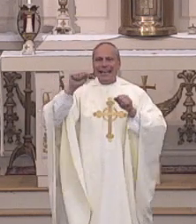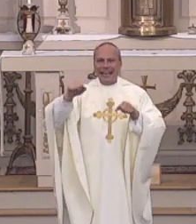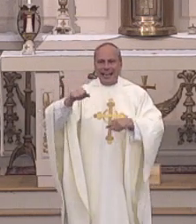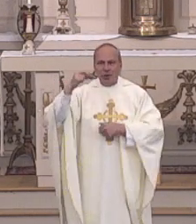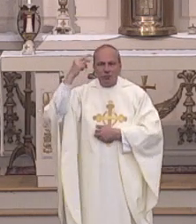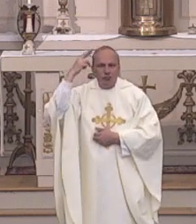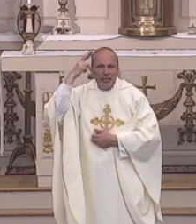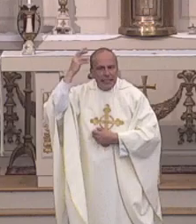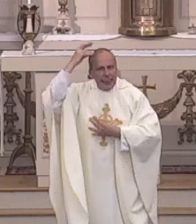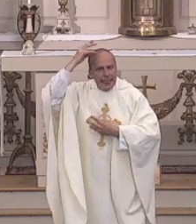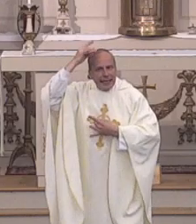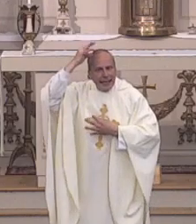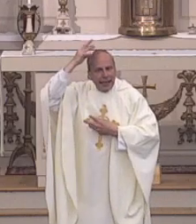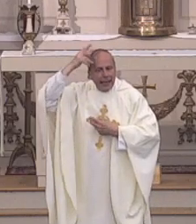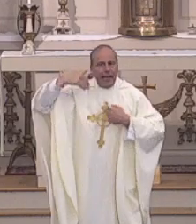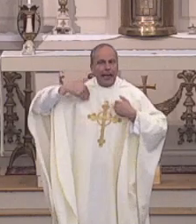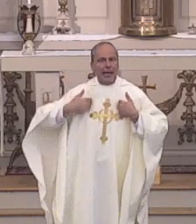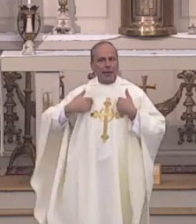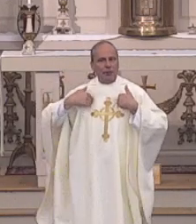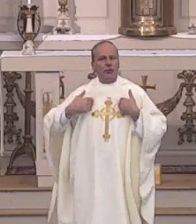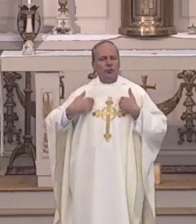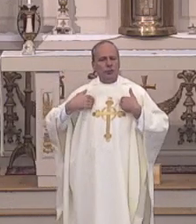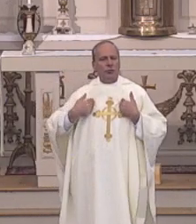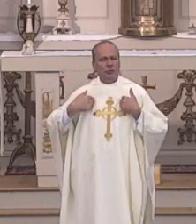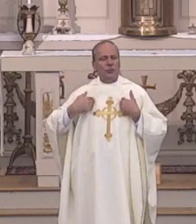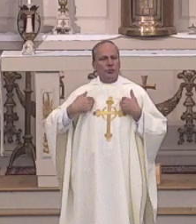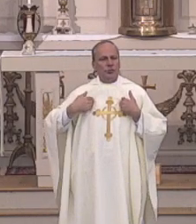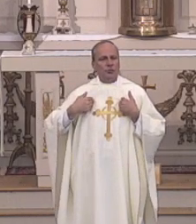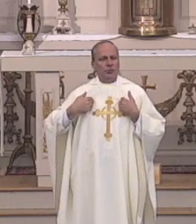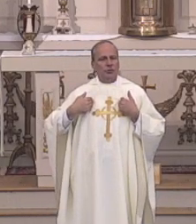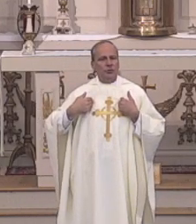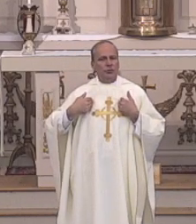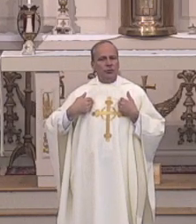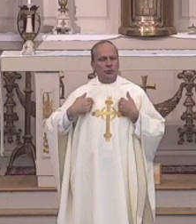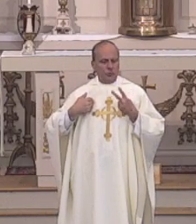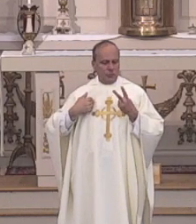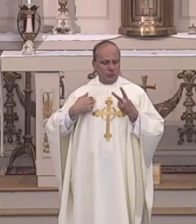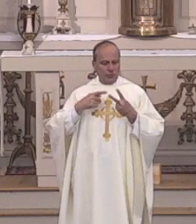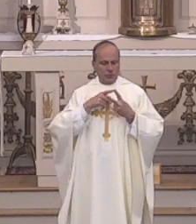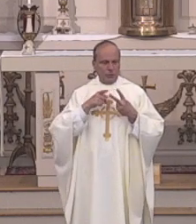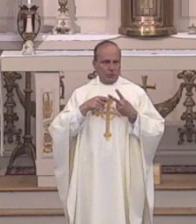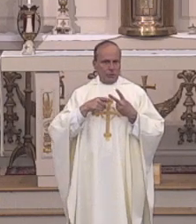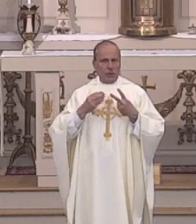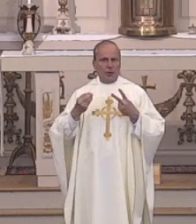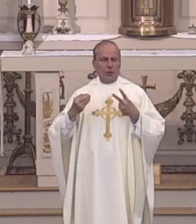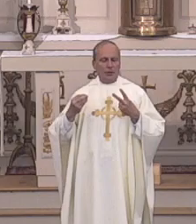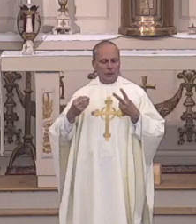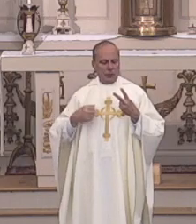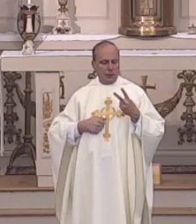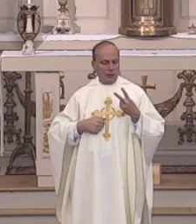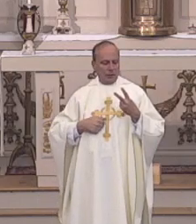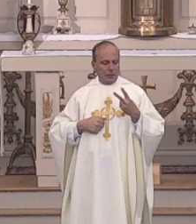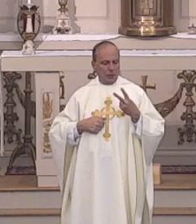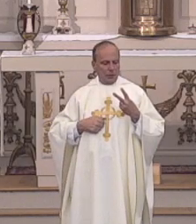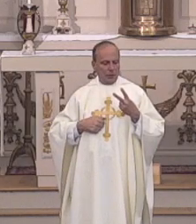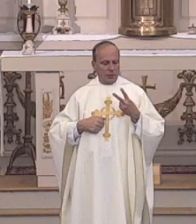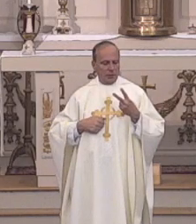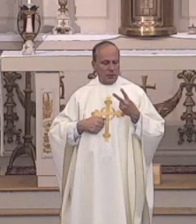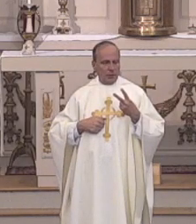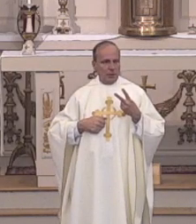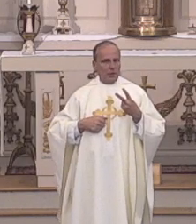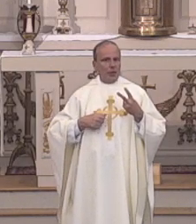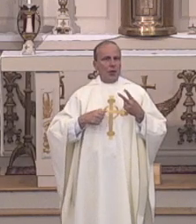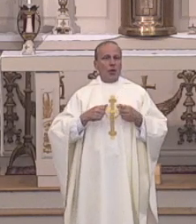Okay? So because we are rational, we have reason, we can think, and we are also